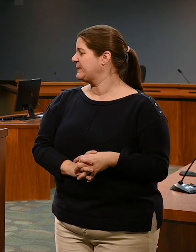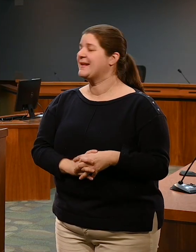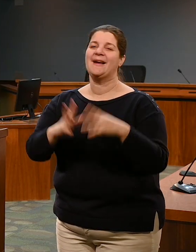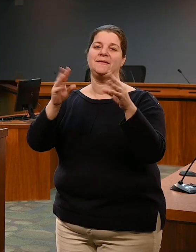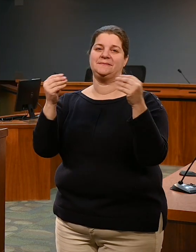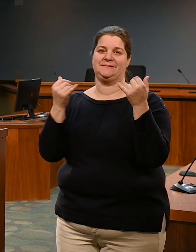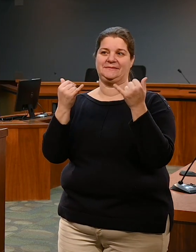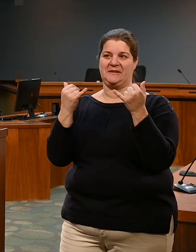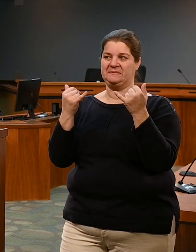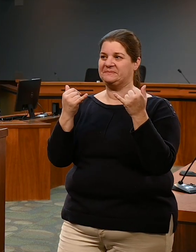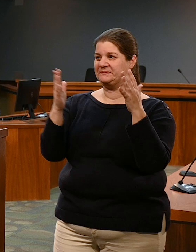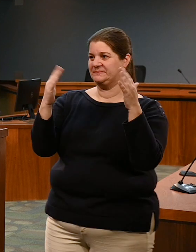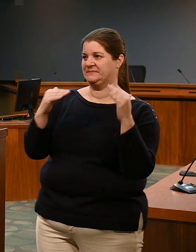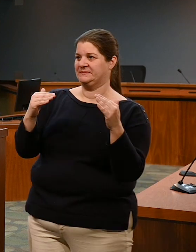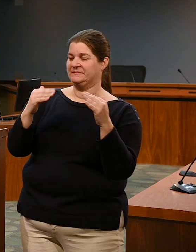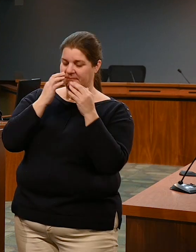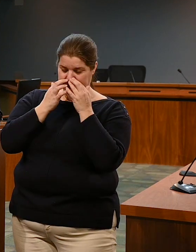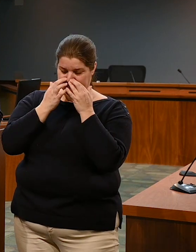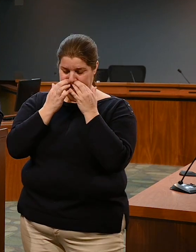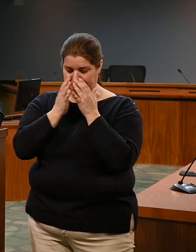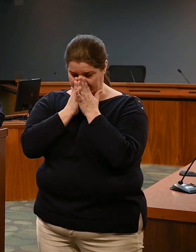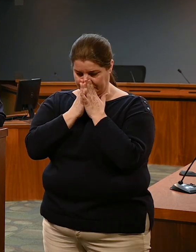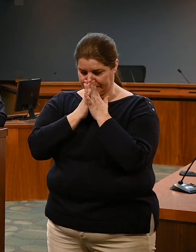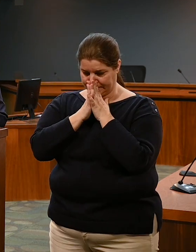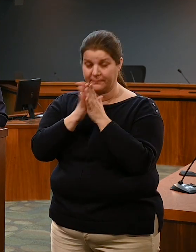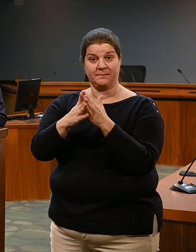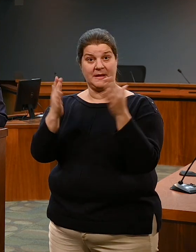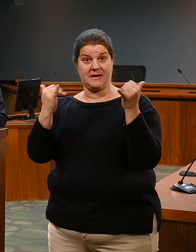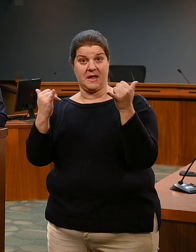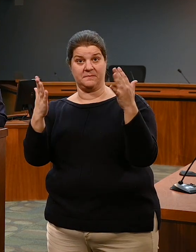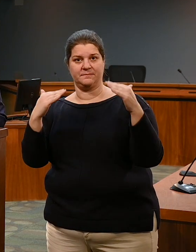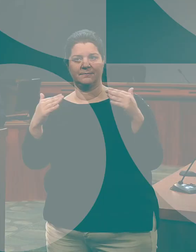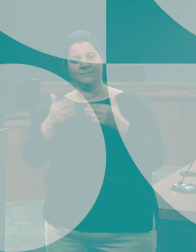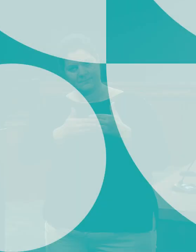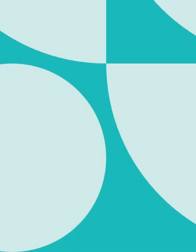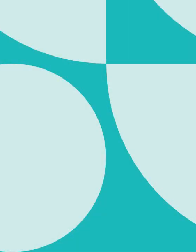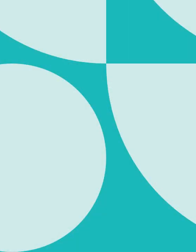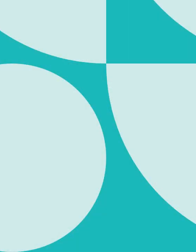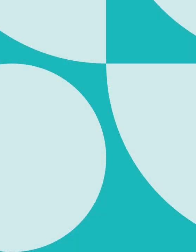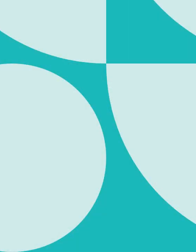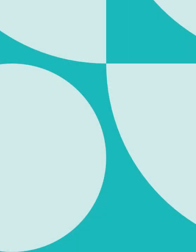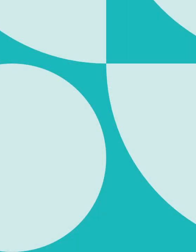And now comes the next and most important part, implementation.